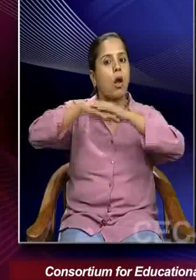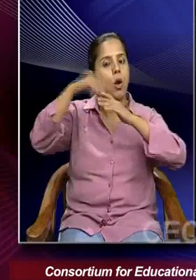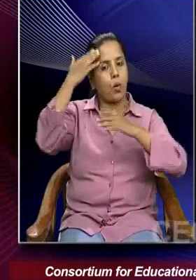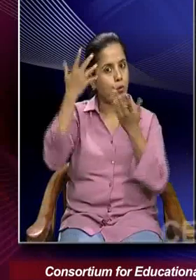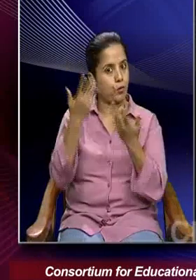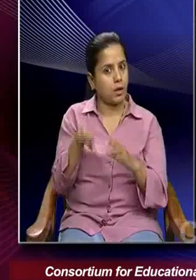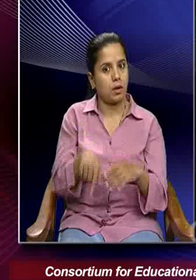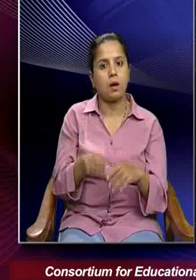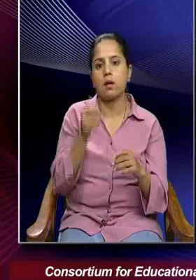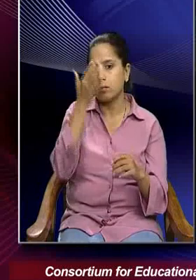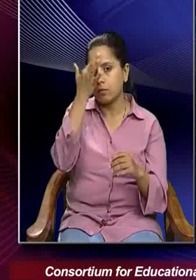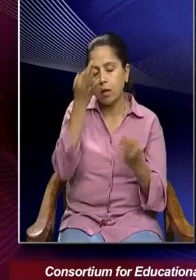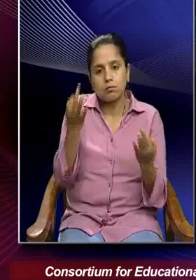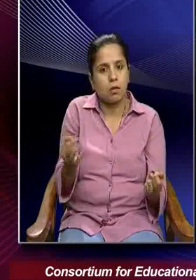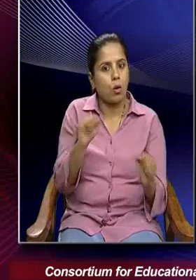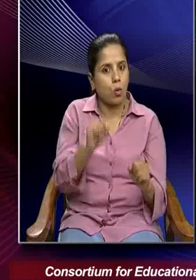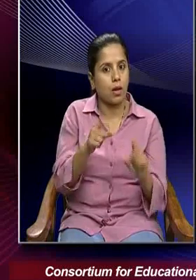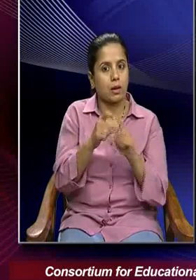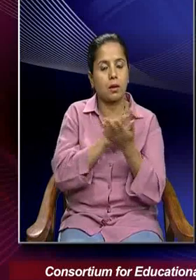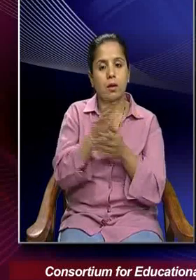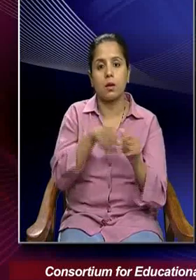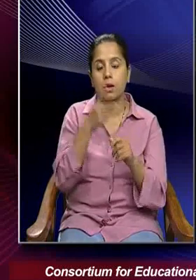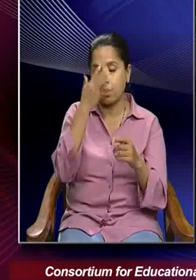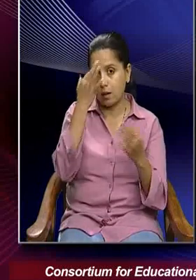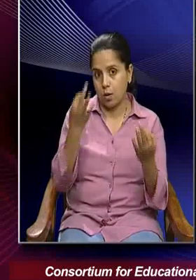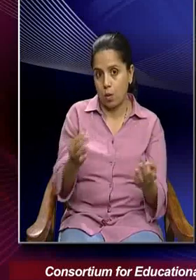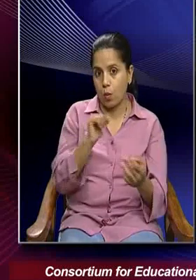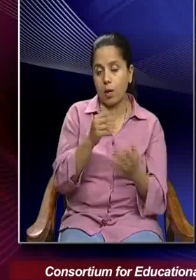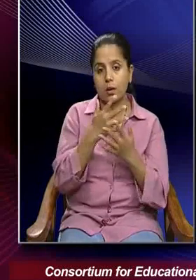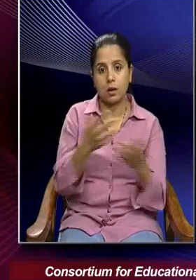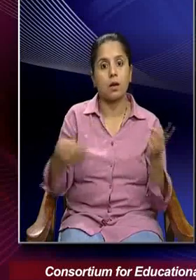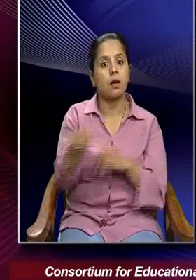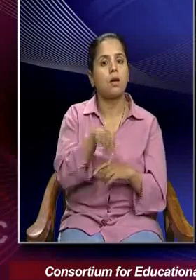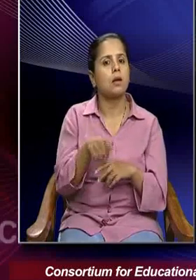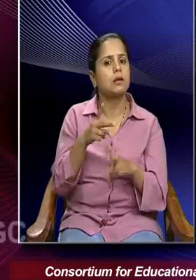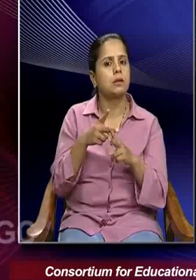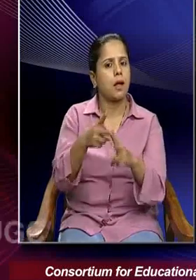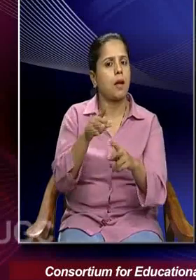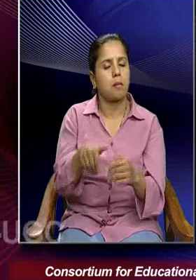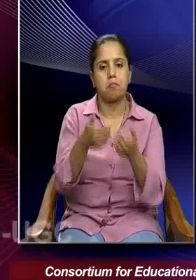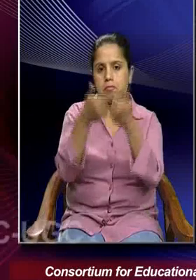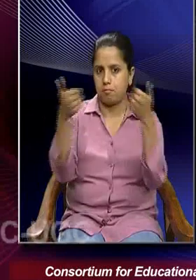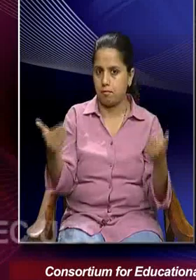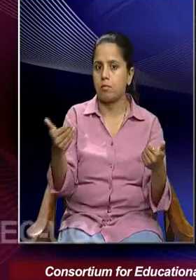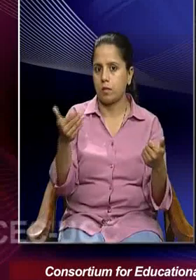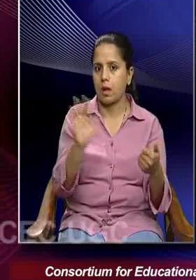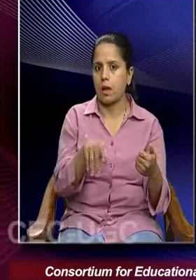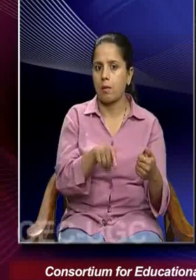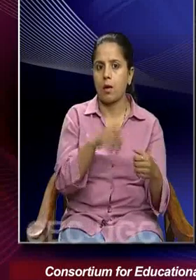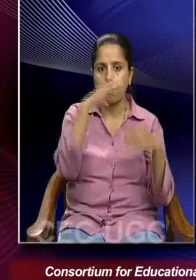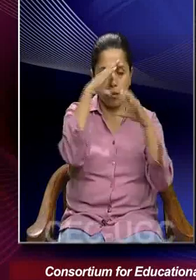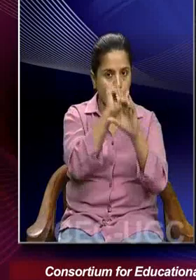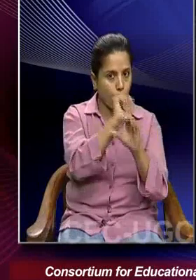meditation. In Dhyan, the act of meditation and the object of meditation still remain separate. But here